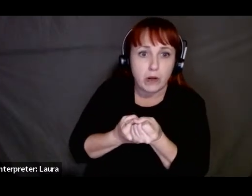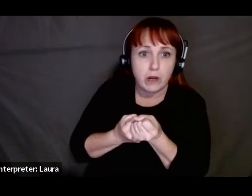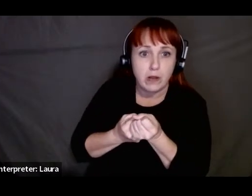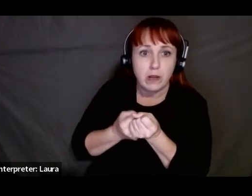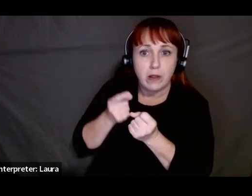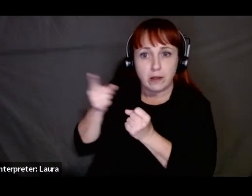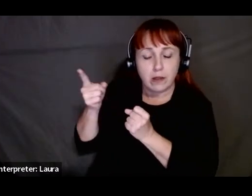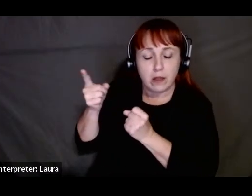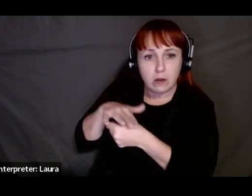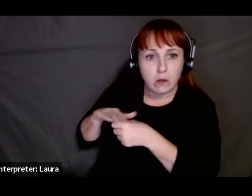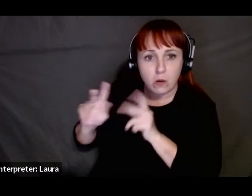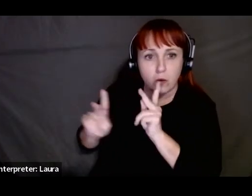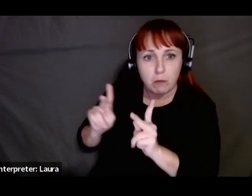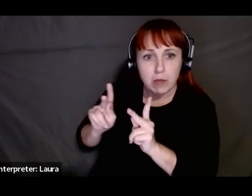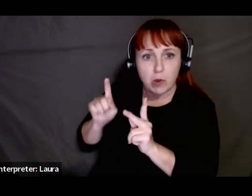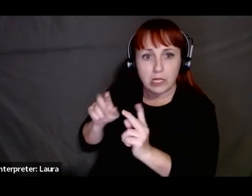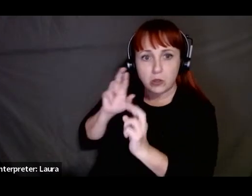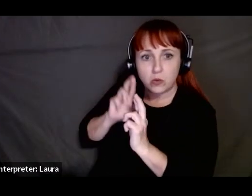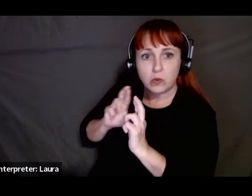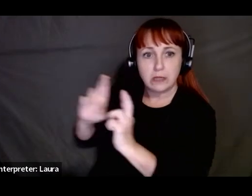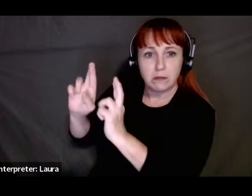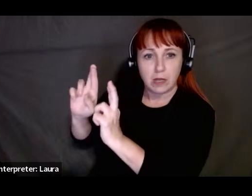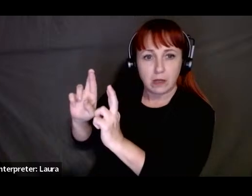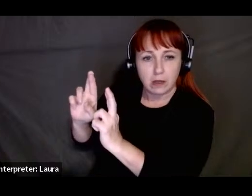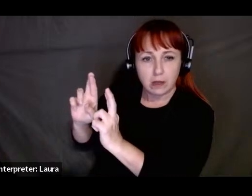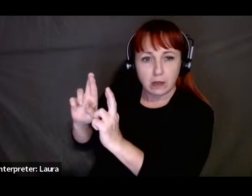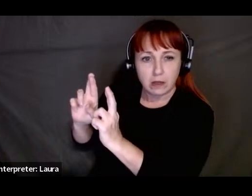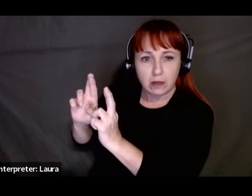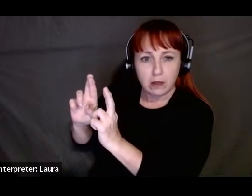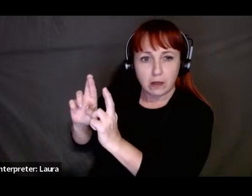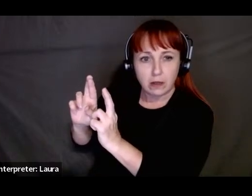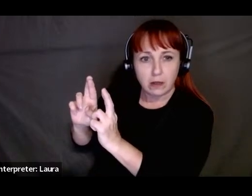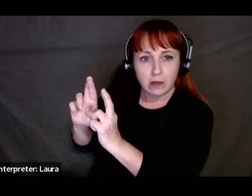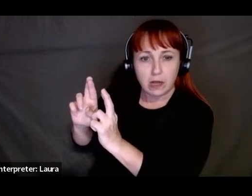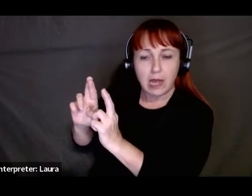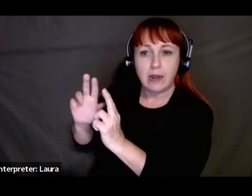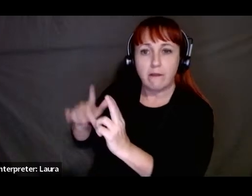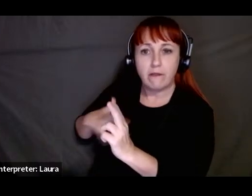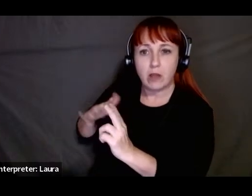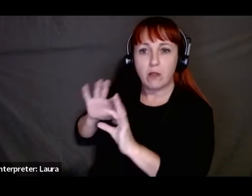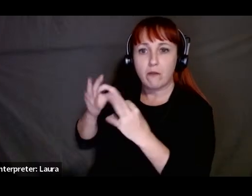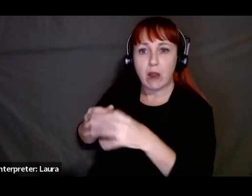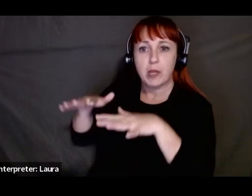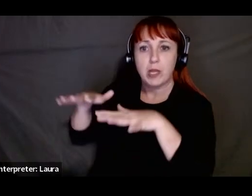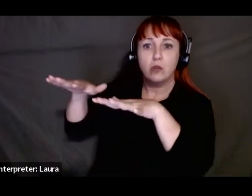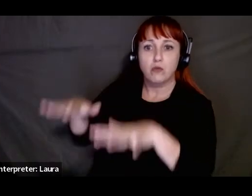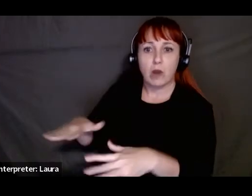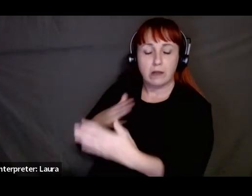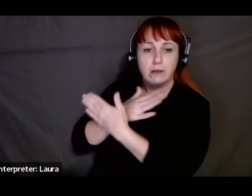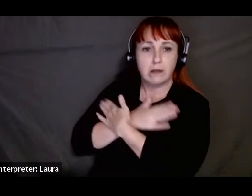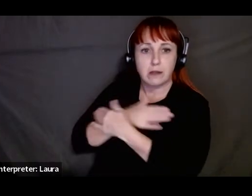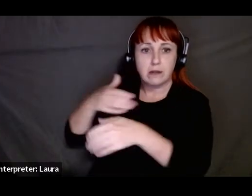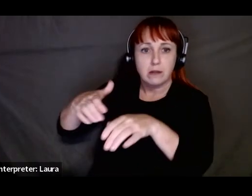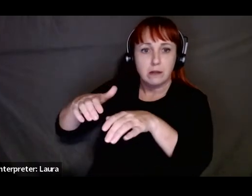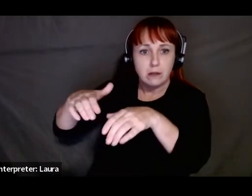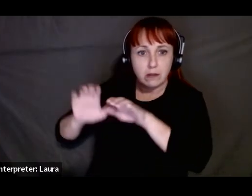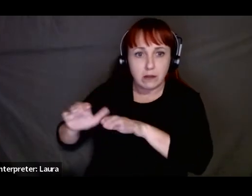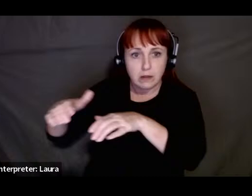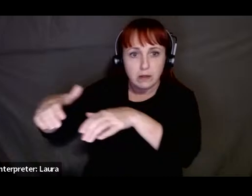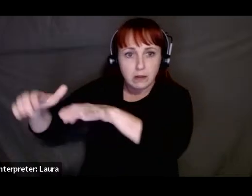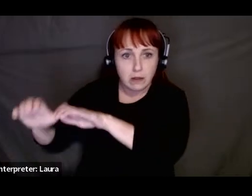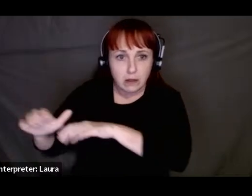need to be given respect and be able to sit easy in their rest. As far as our environmental resources